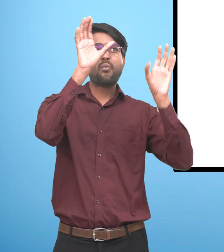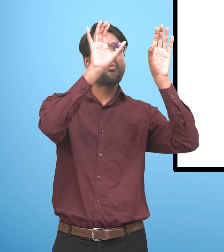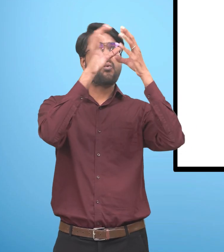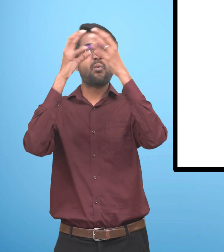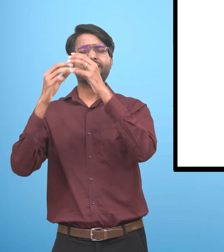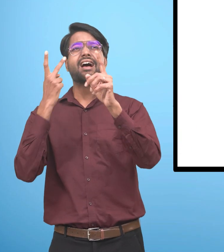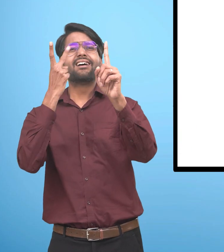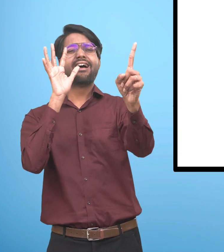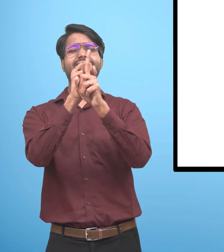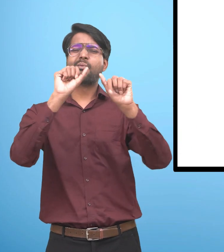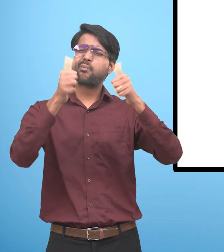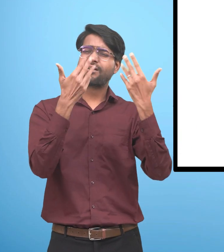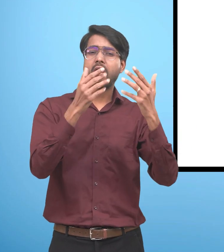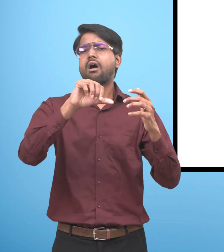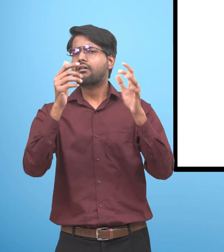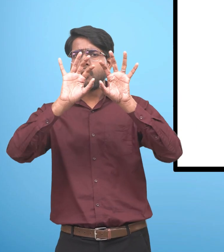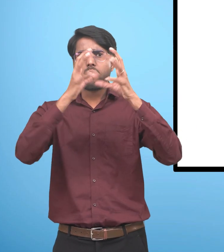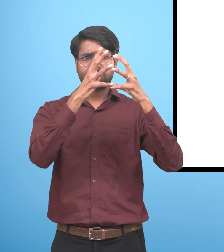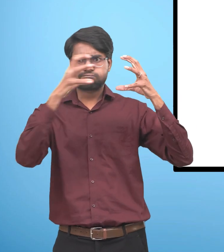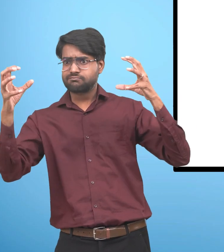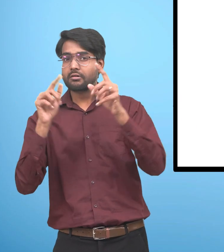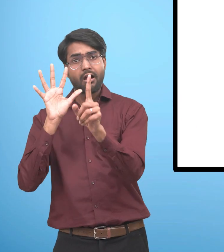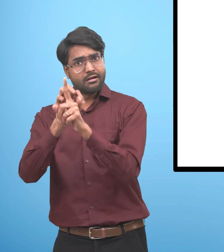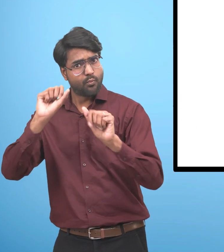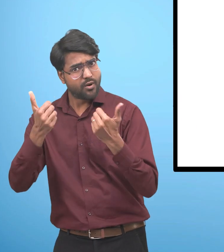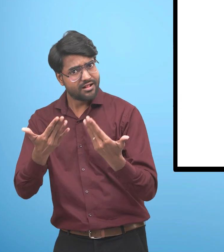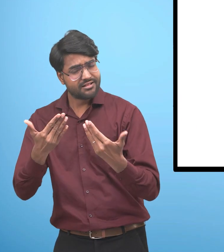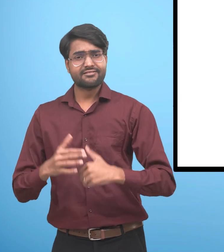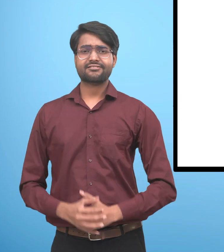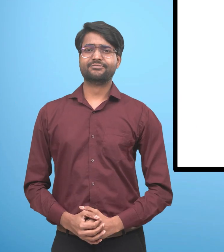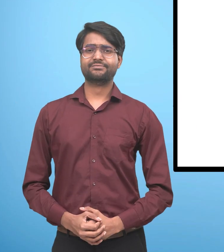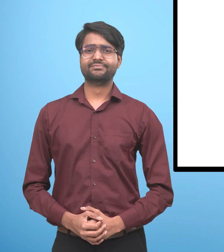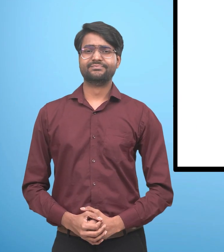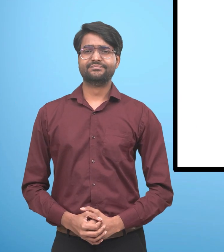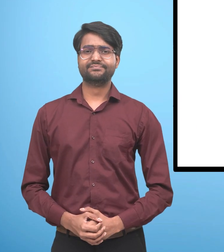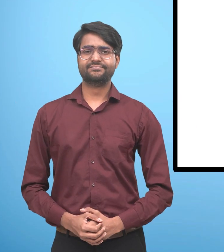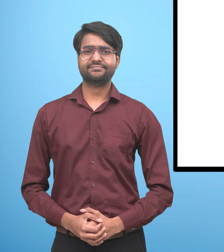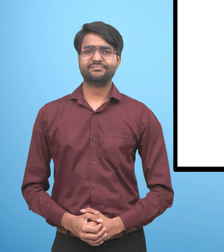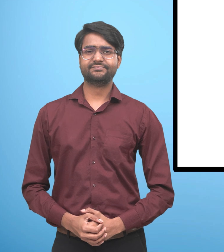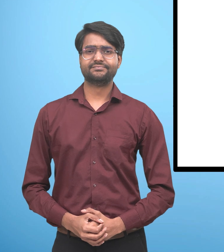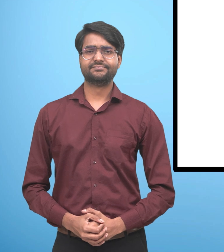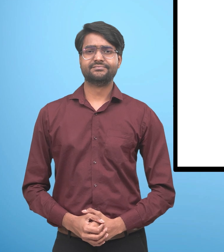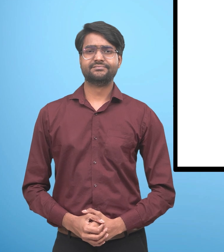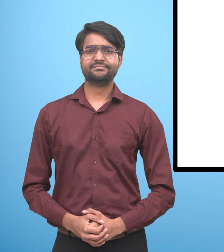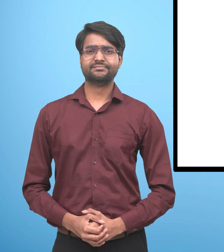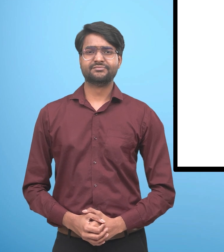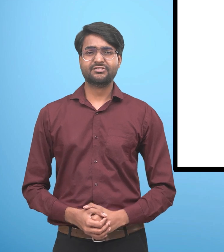we identify a planet also the way we identify the constellations? Among